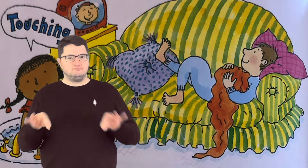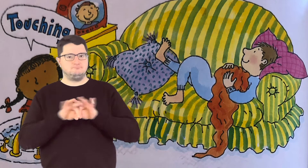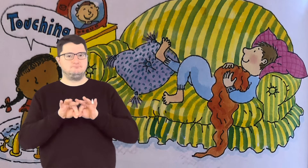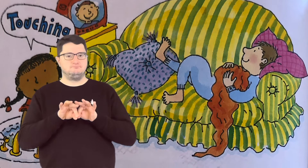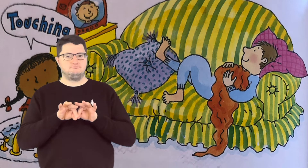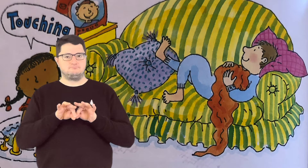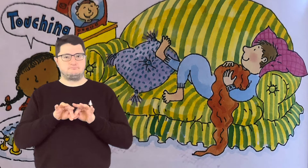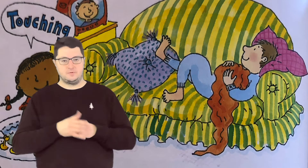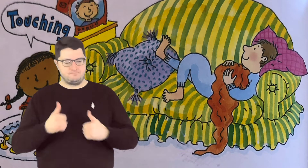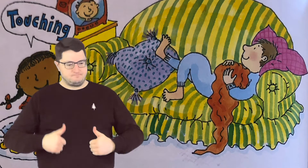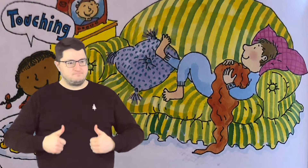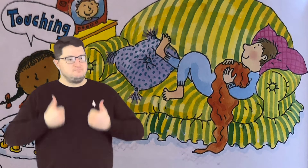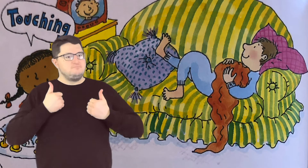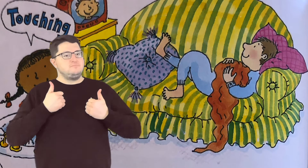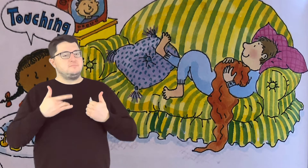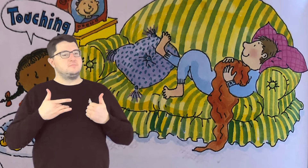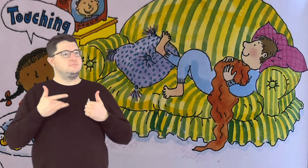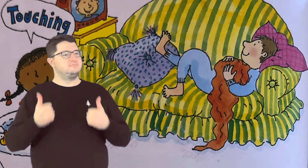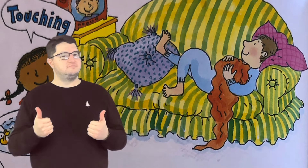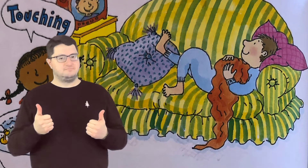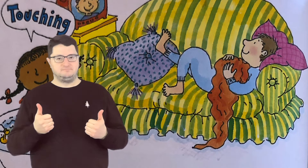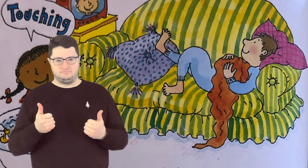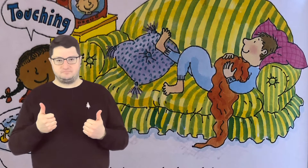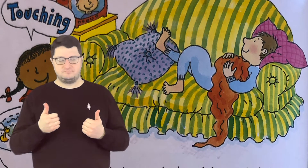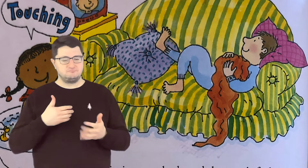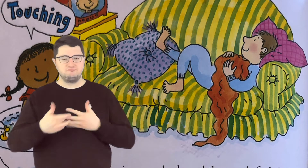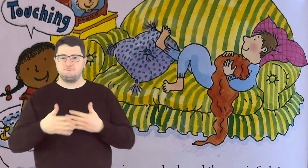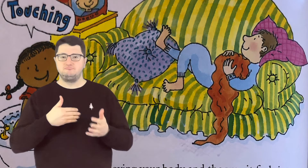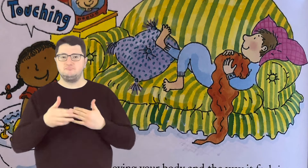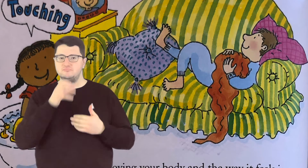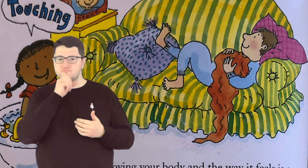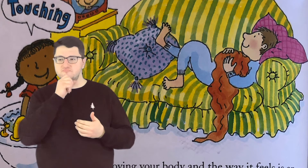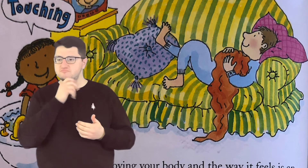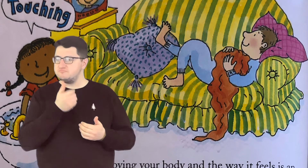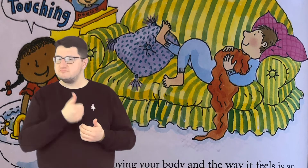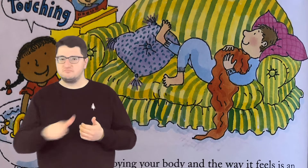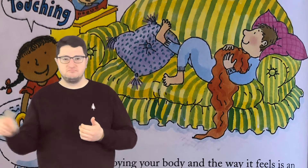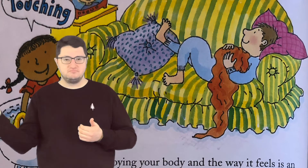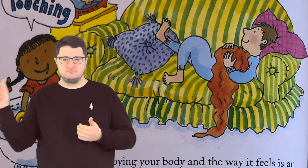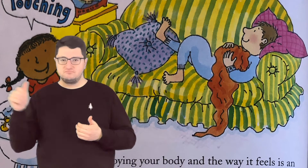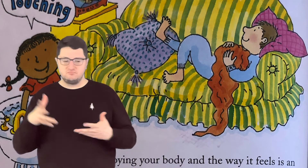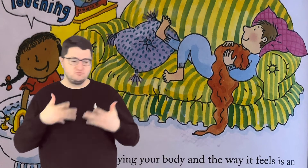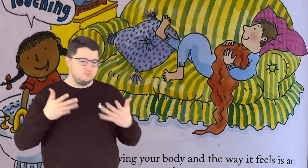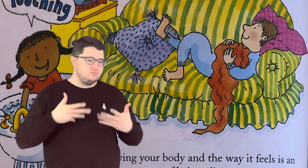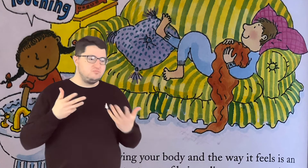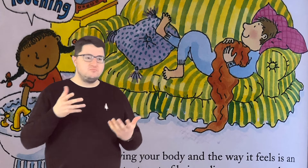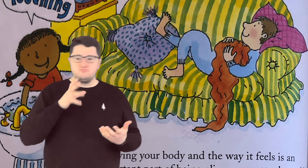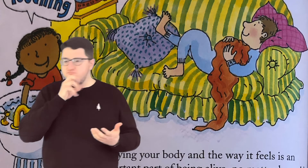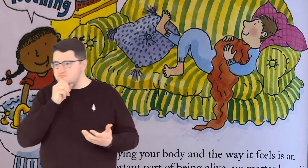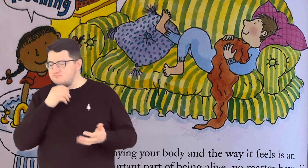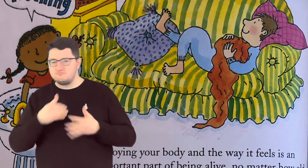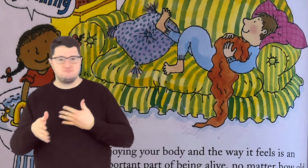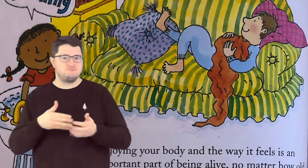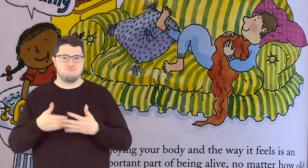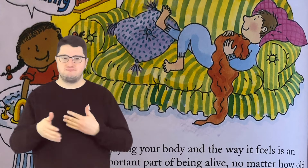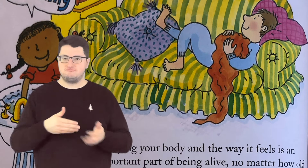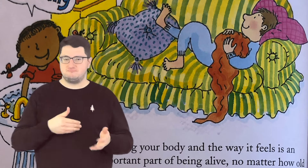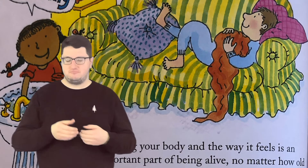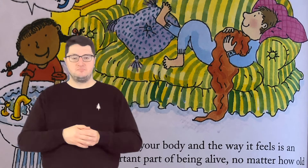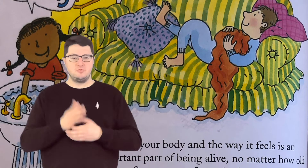Enjoying your body and the way it feels is an important part of being alive, no matter how old you are.